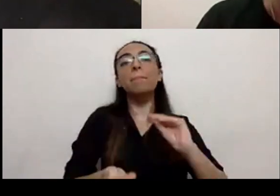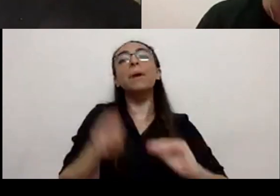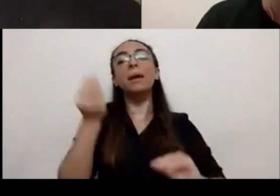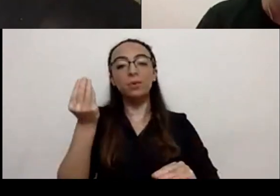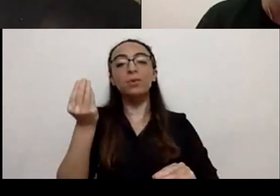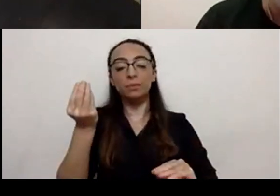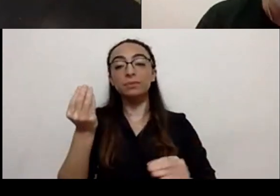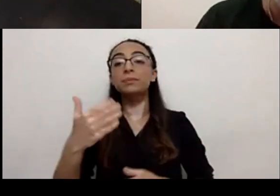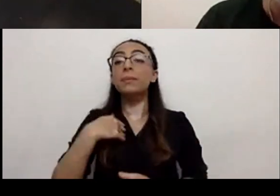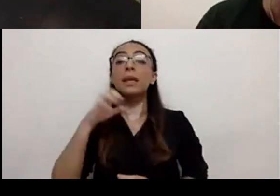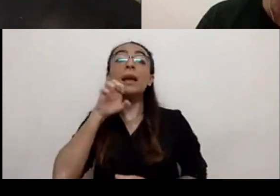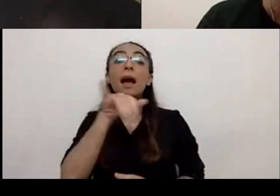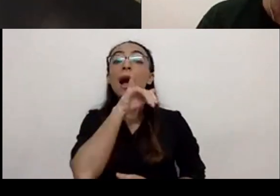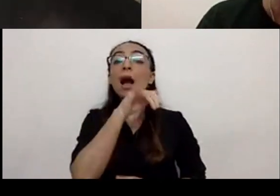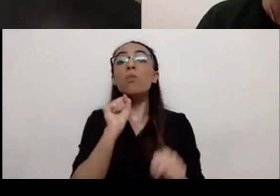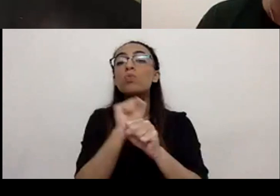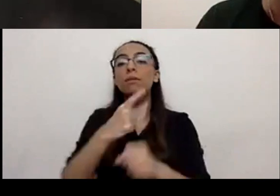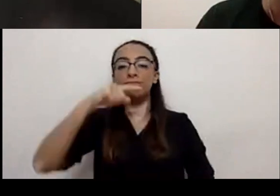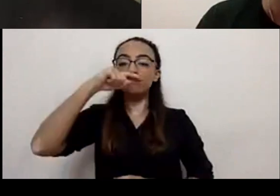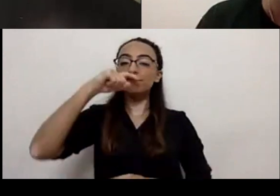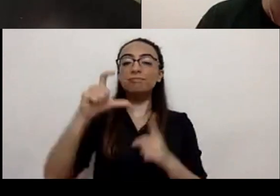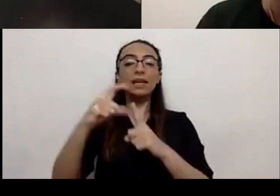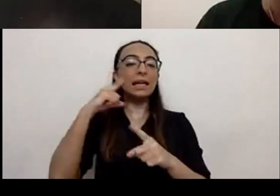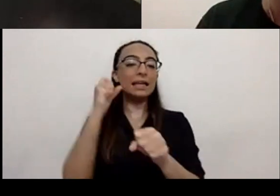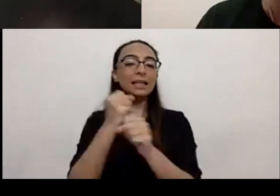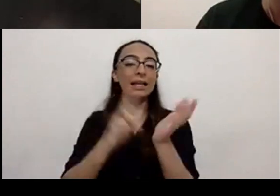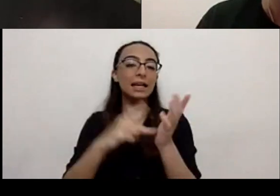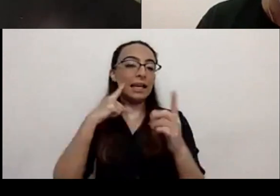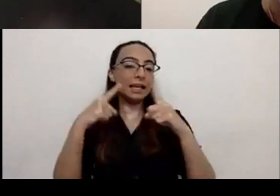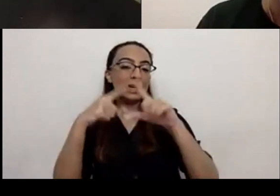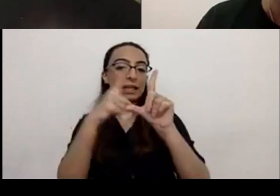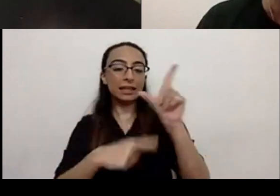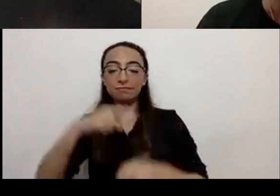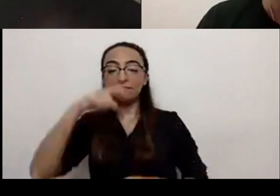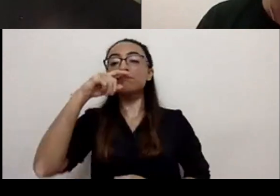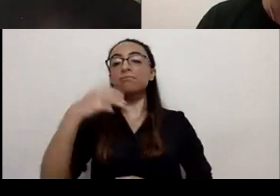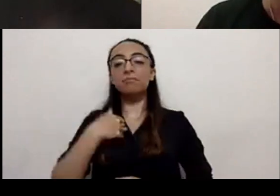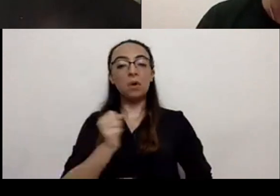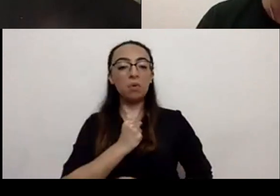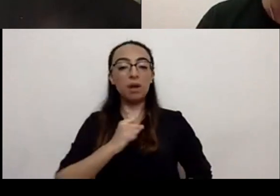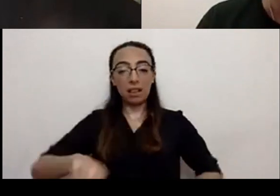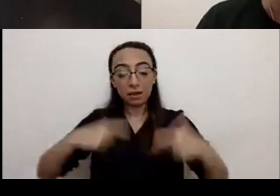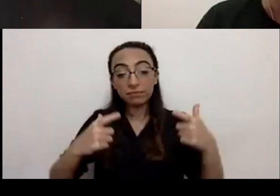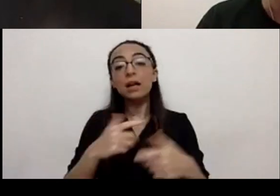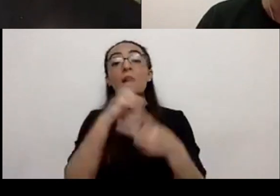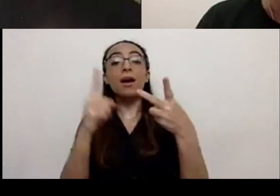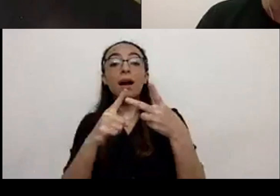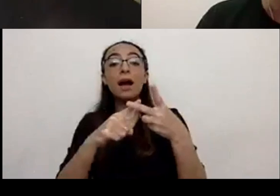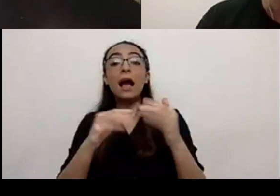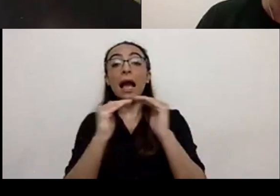Enable India work for dignity. We work for equal opportunity for everybody. And